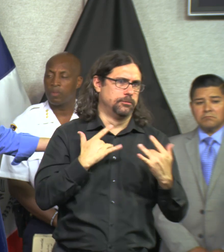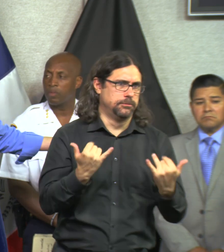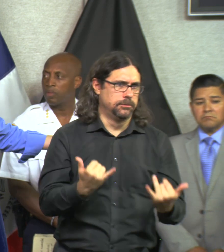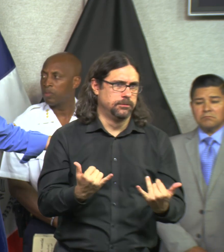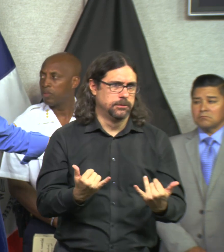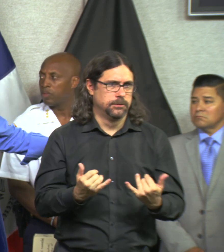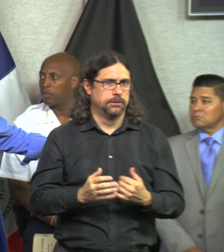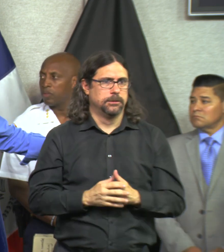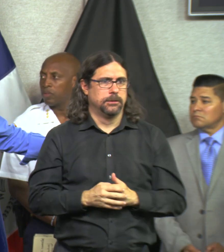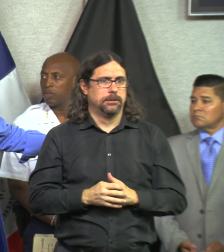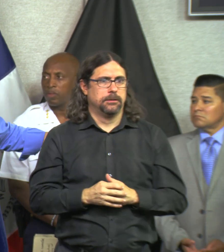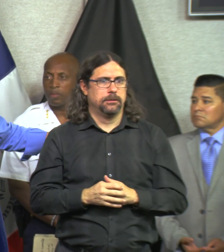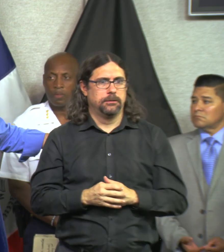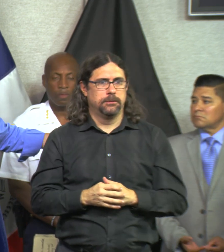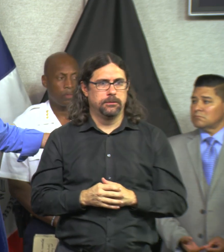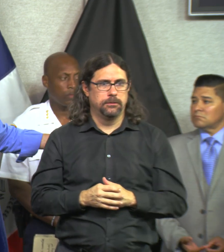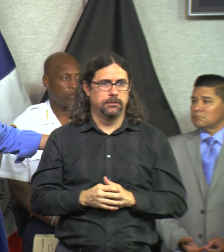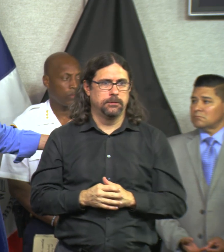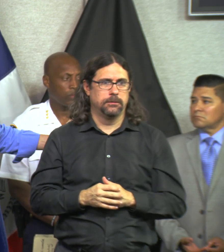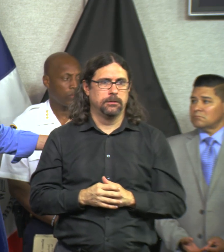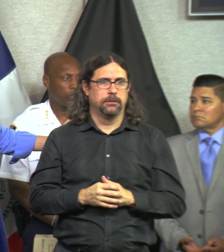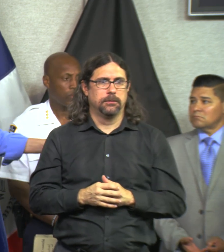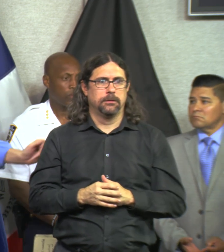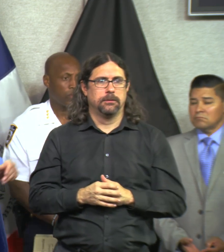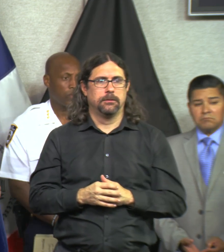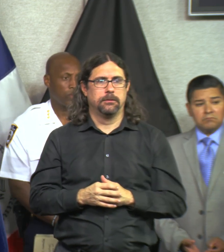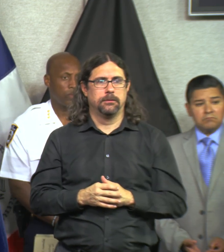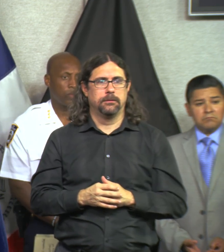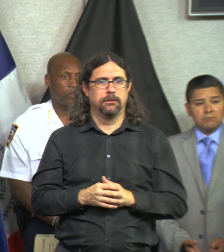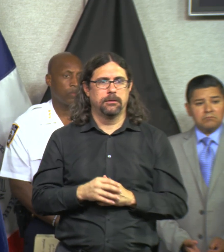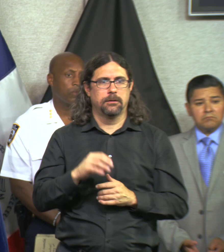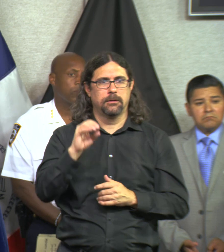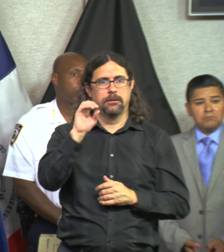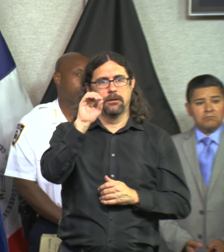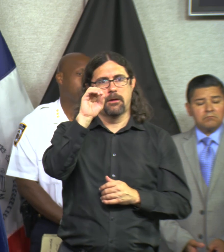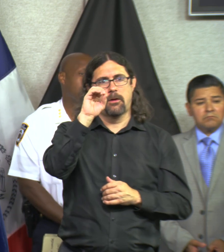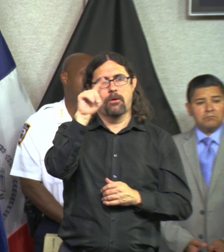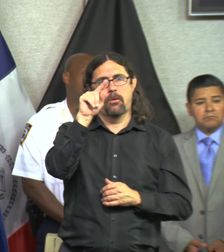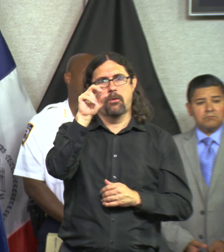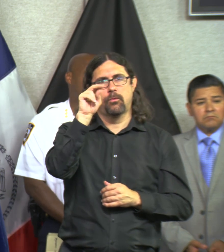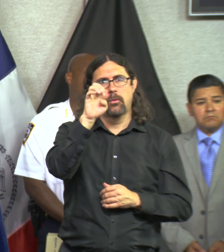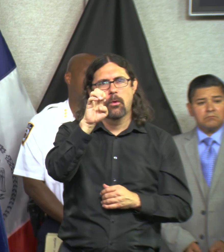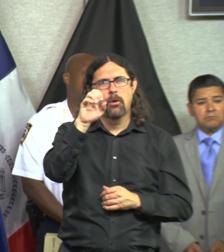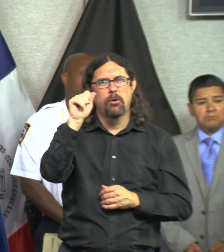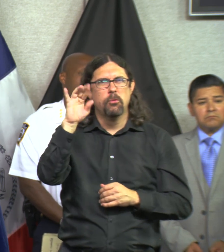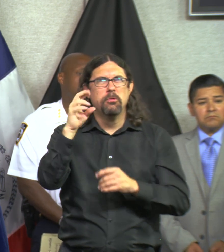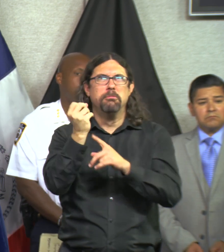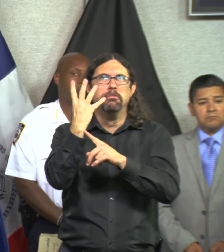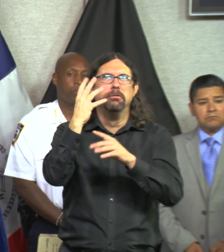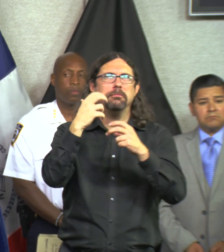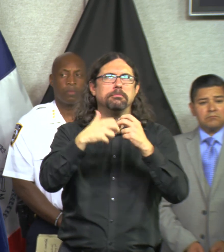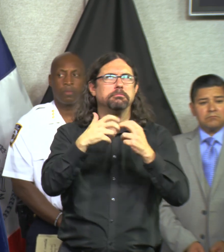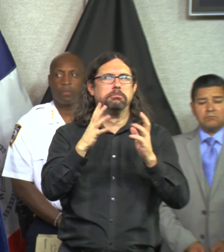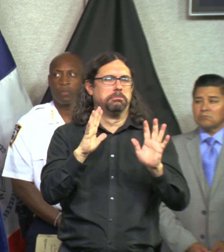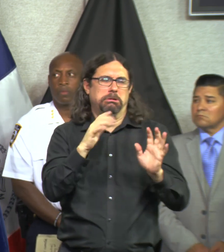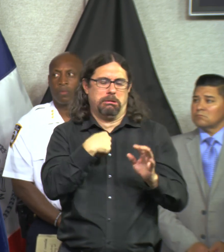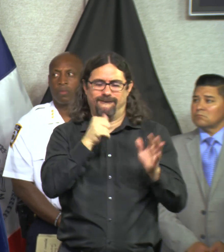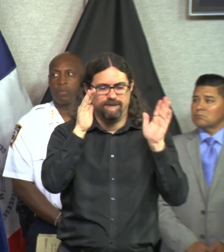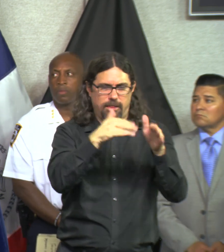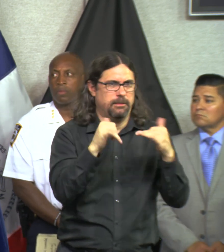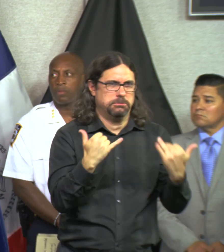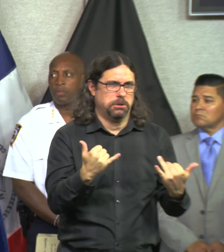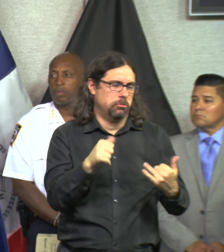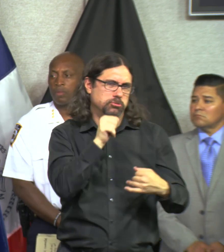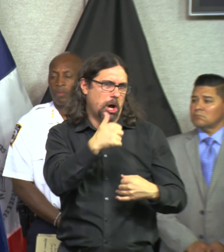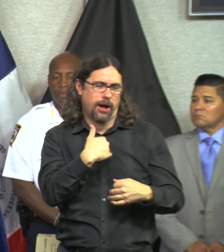Barbeau, if anyone doesn't have it, we will come back on that, but I don't have that for you right now. Go ahead. Mayor, can you talk about the plan for the homeless? Yes,